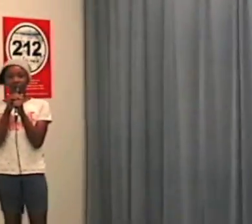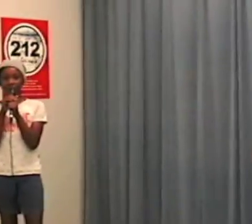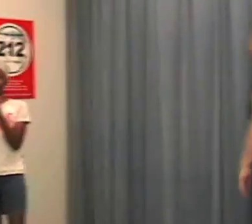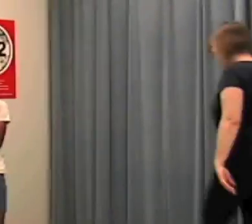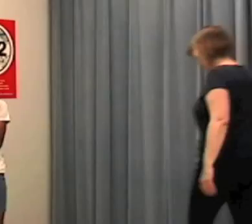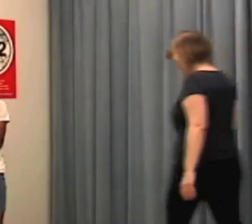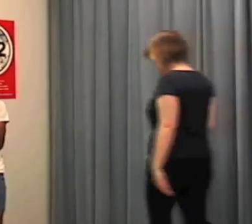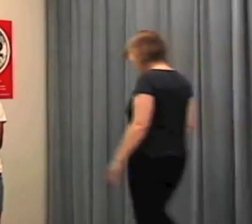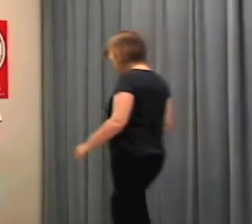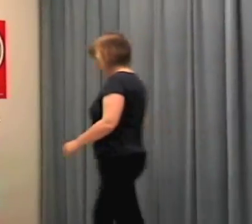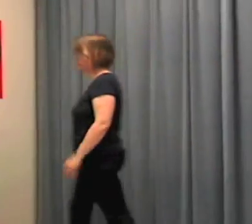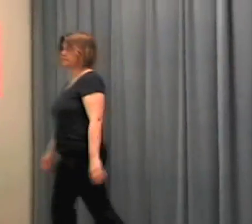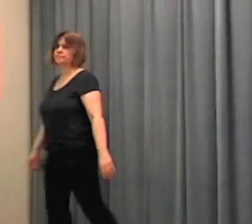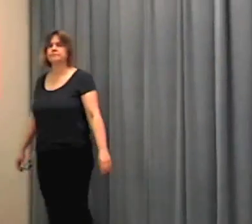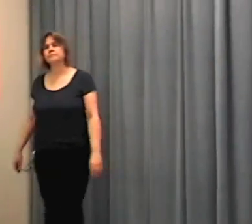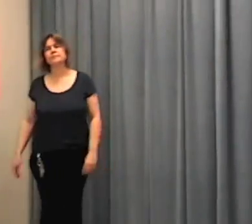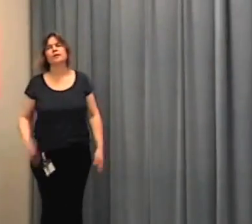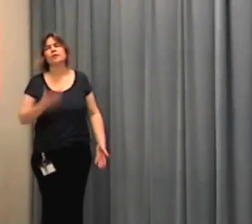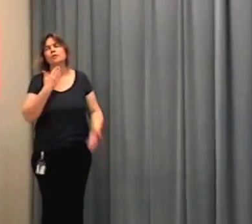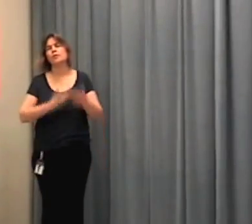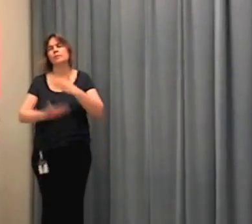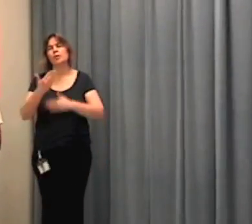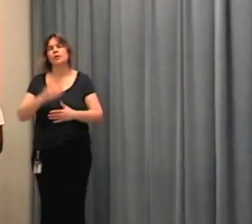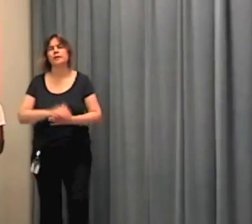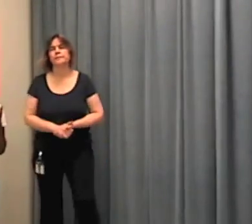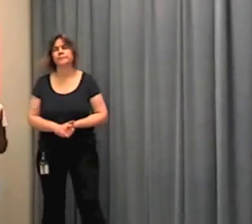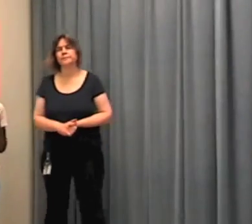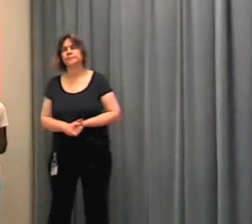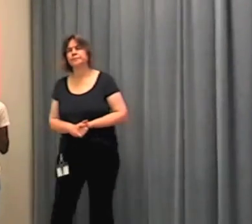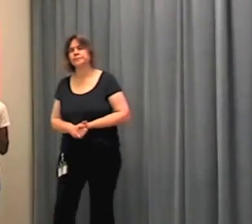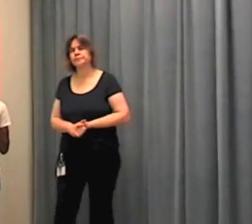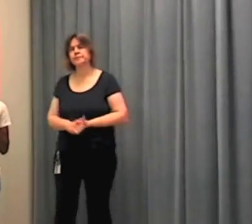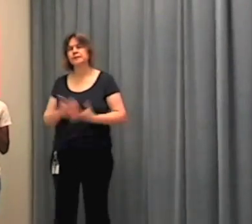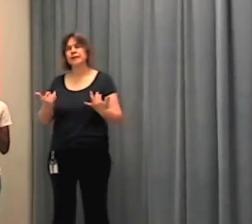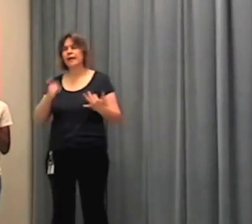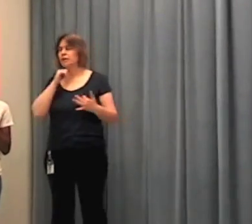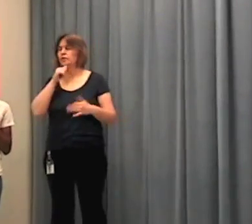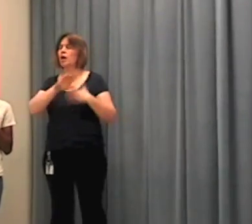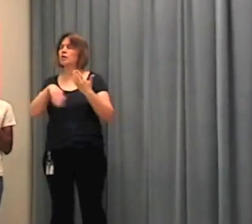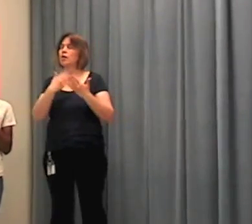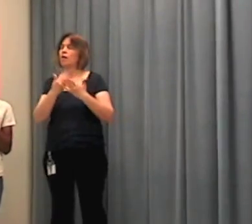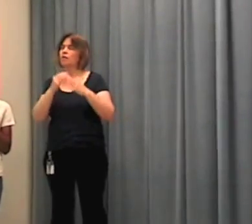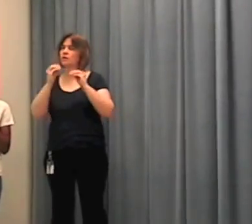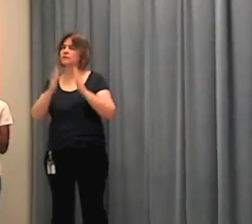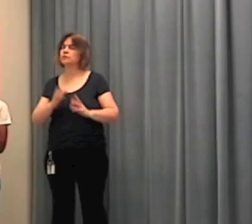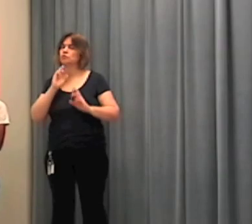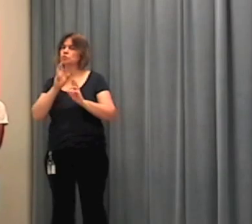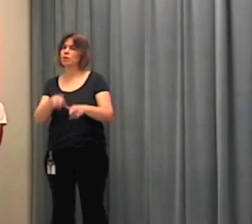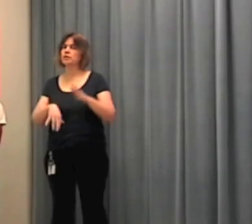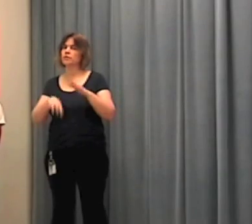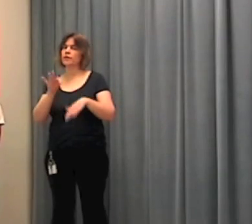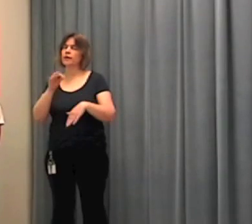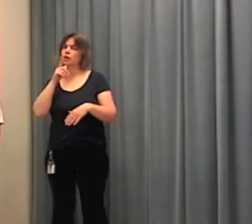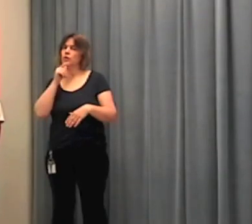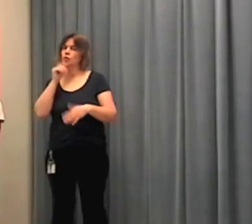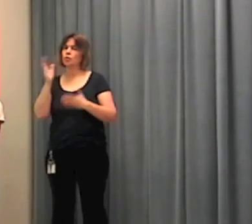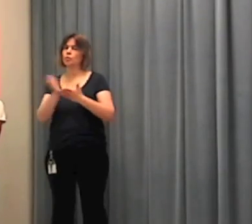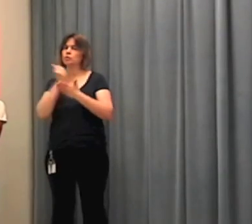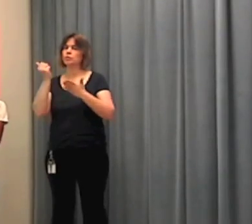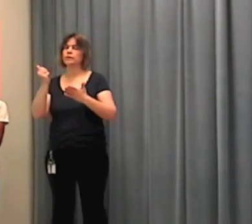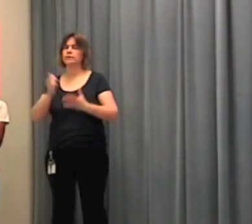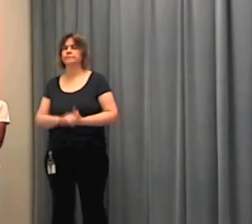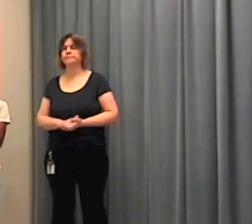Good morning, guys. Today, not all the teachers responded to find out who was the winner today.